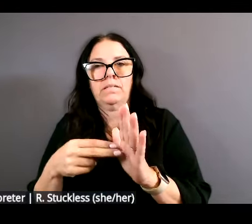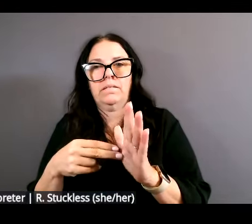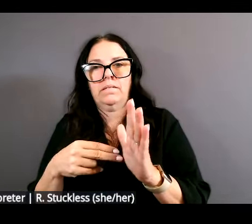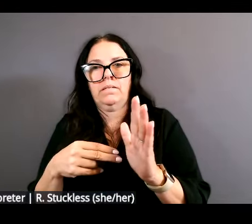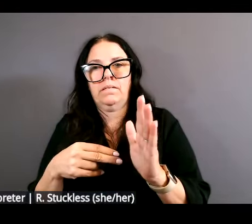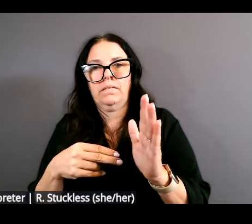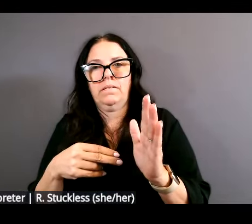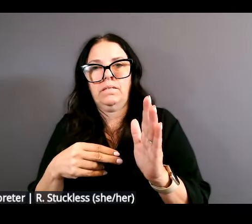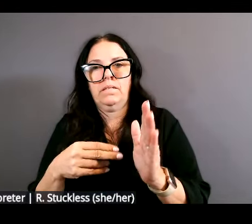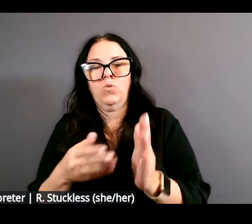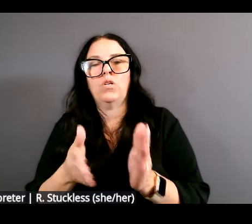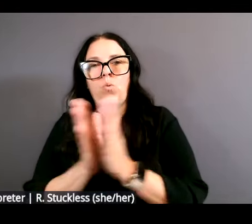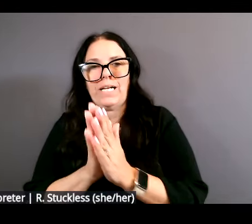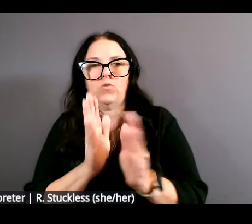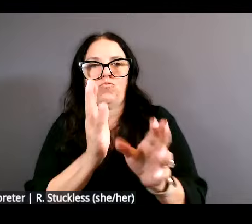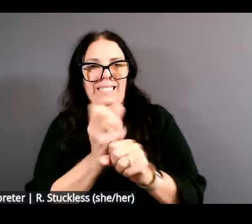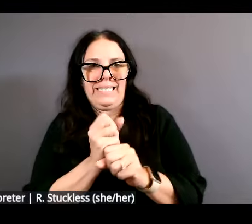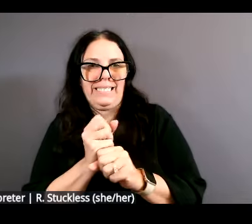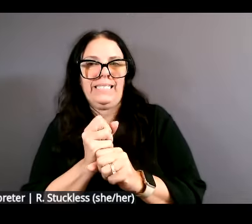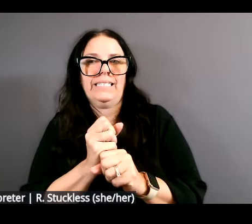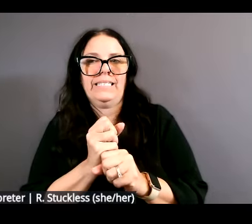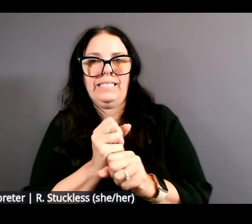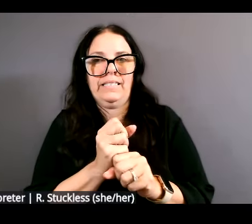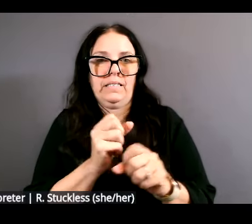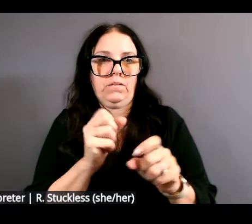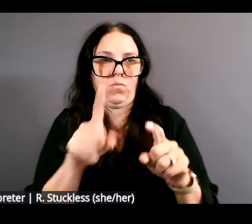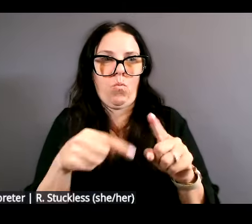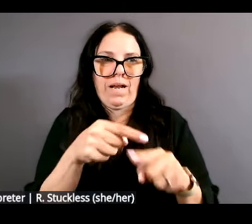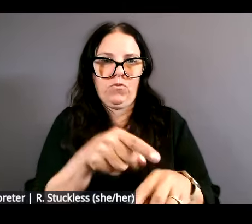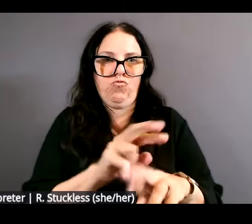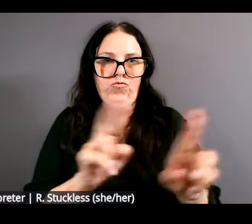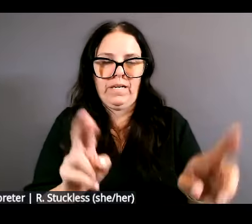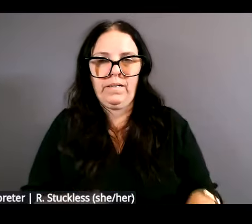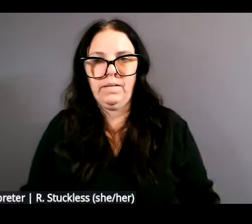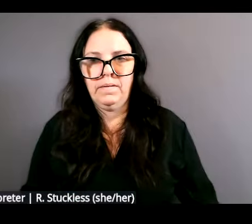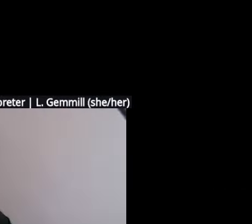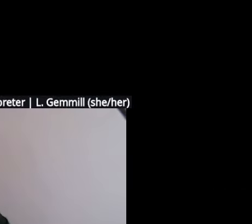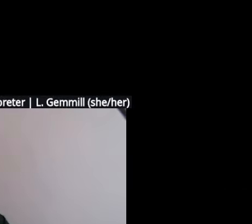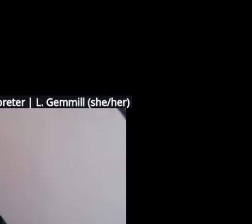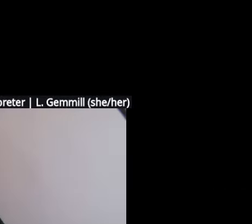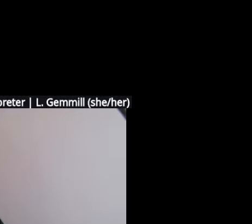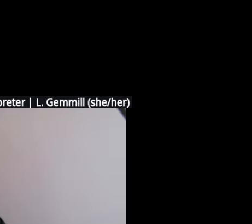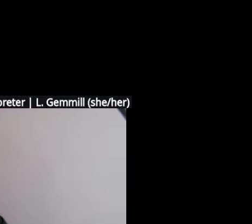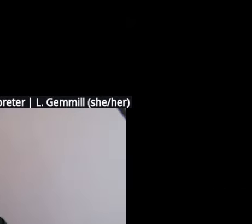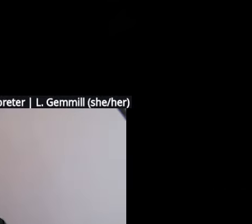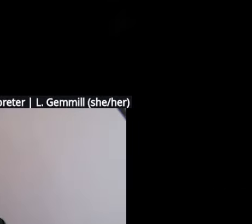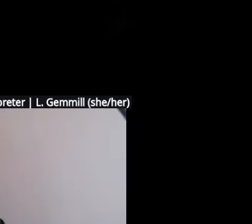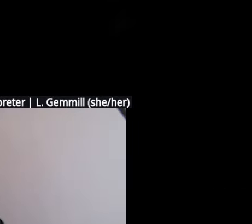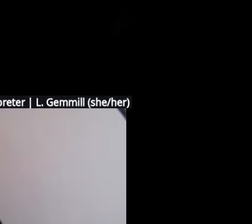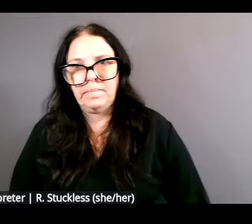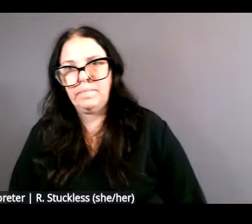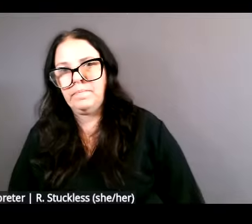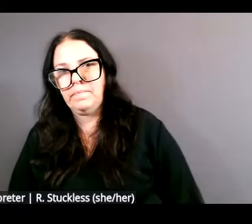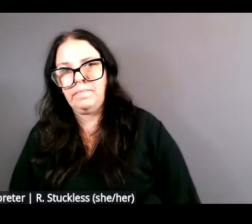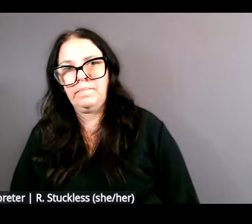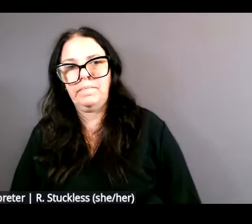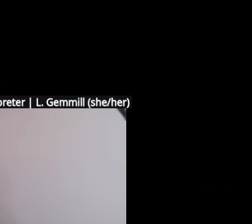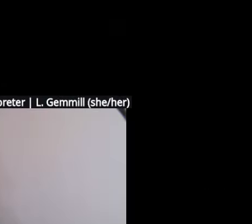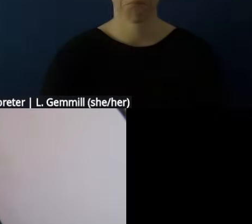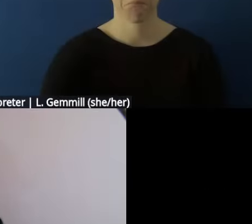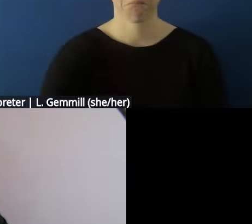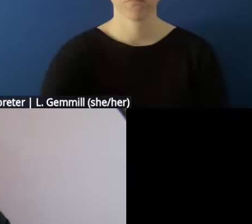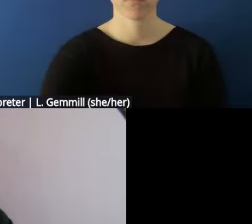the request is received at the date that the final submission occurs. got a sign off, this is the sign off process for